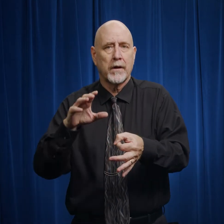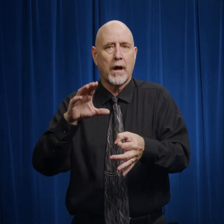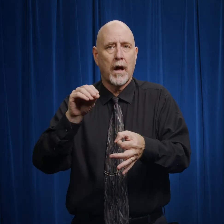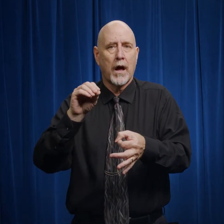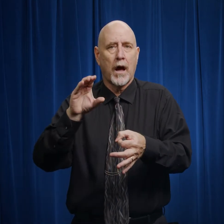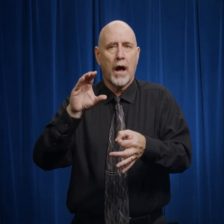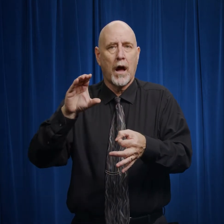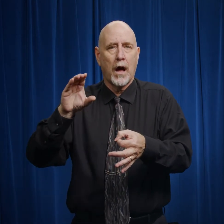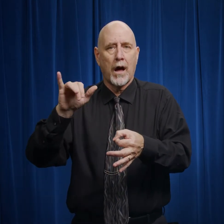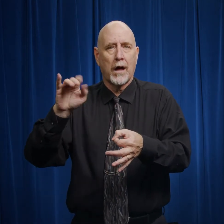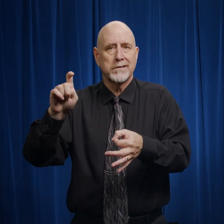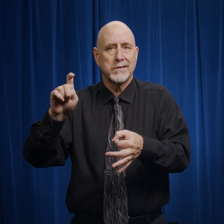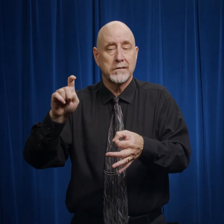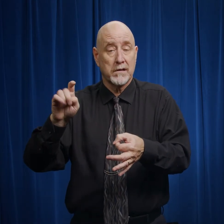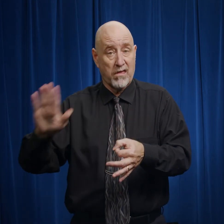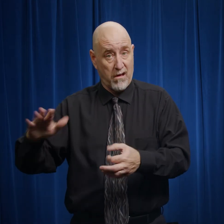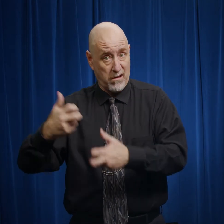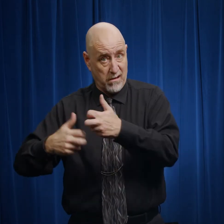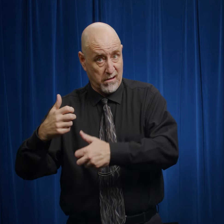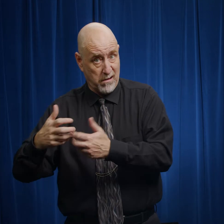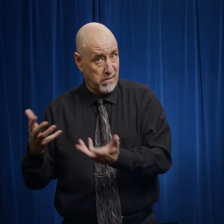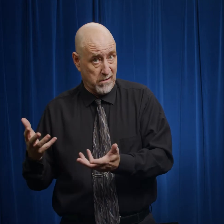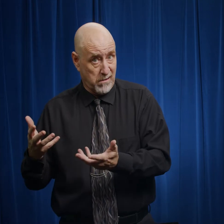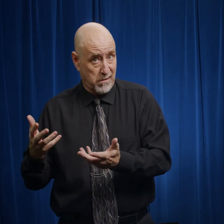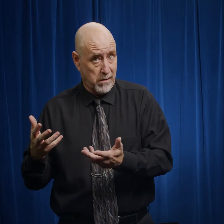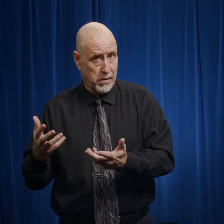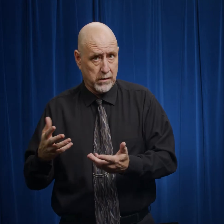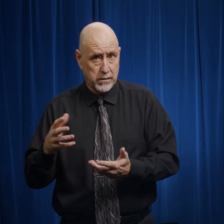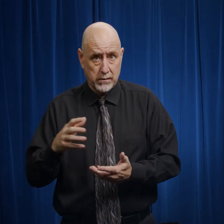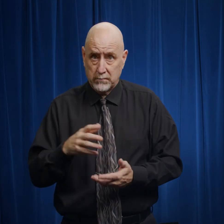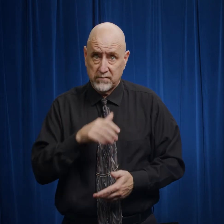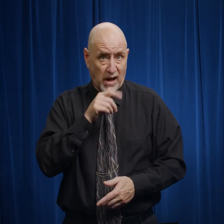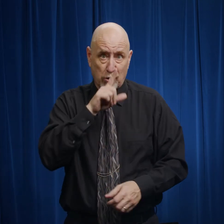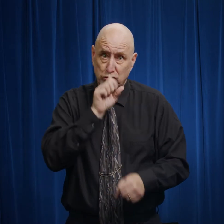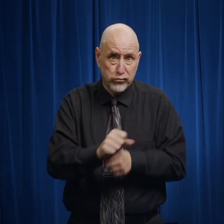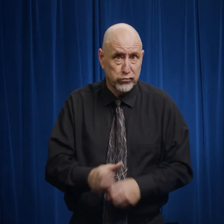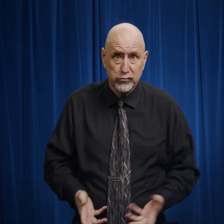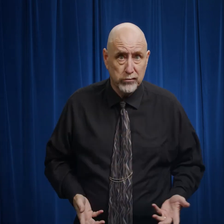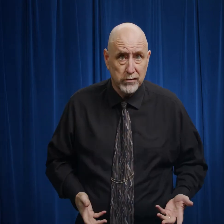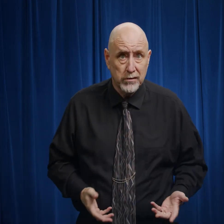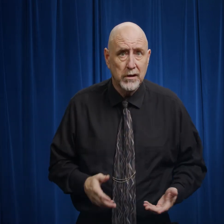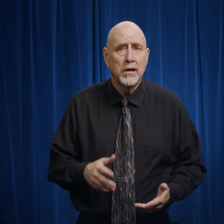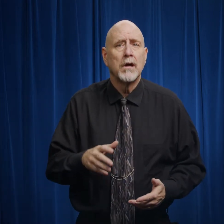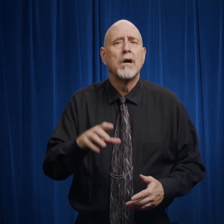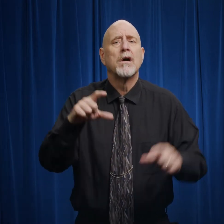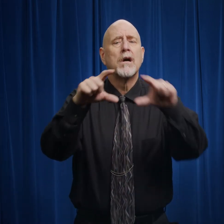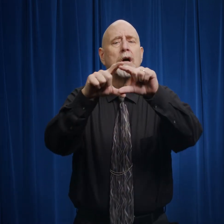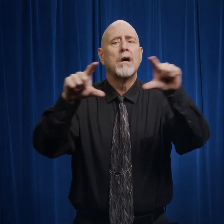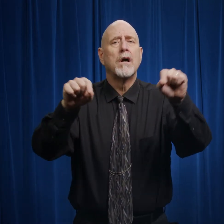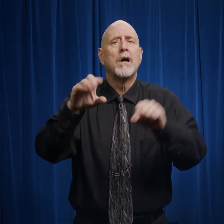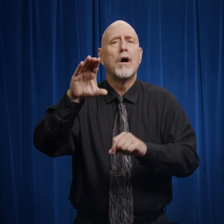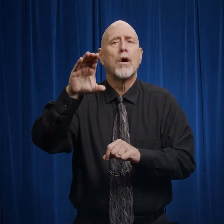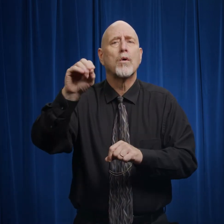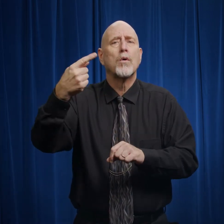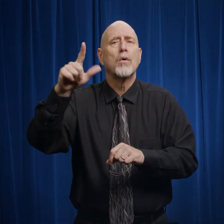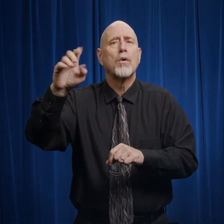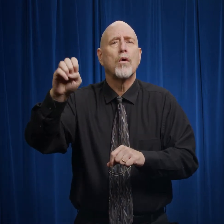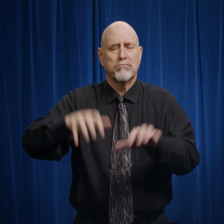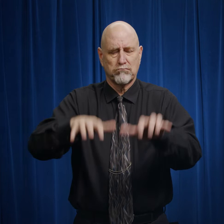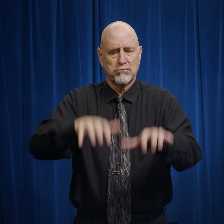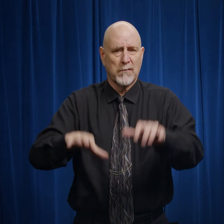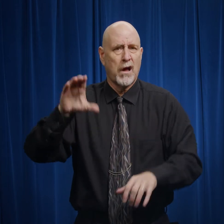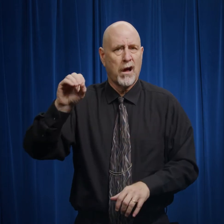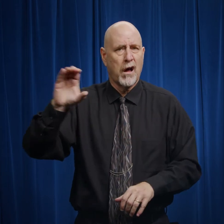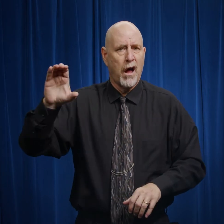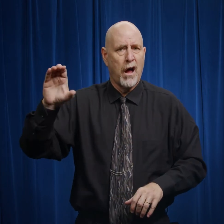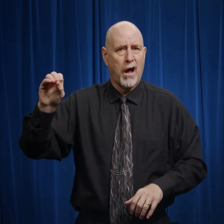the human anatomy. And the problem with that line of thinking is it's certainly not true at all. Type in the word